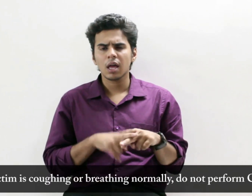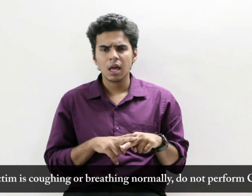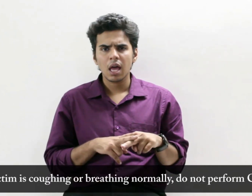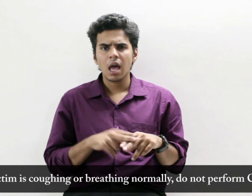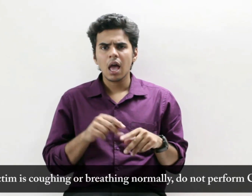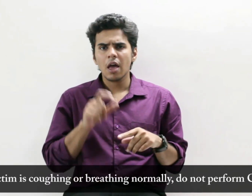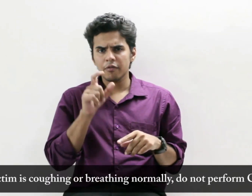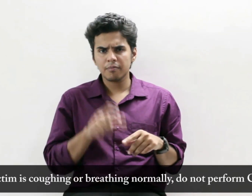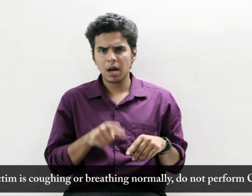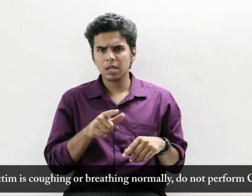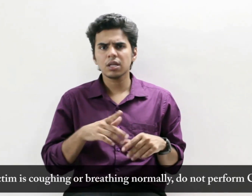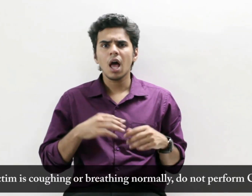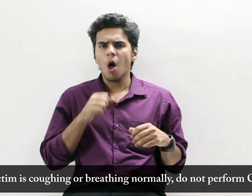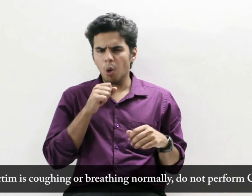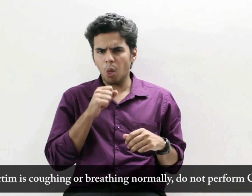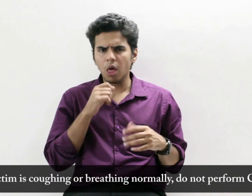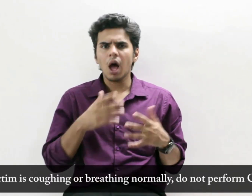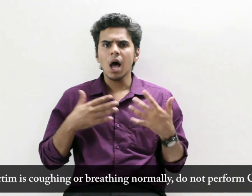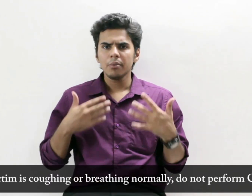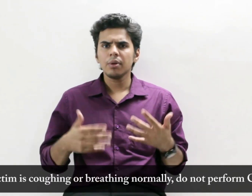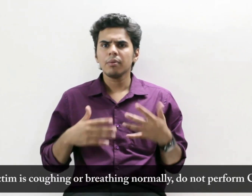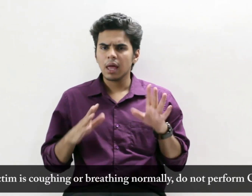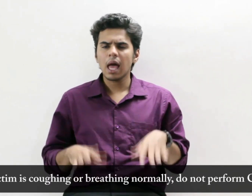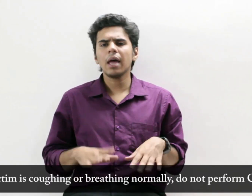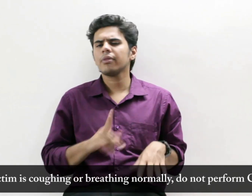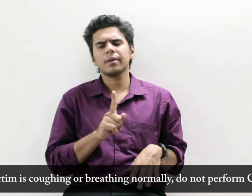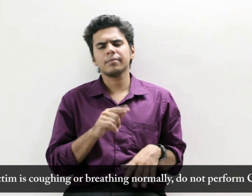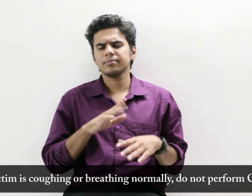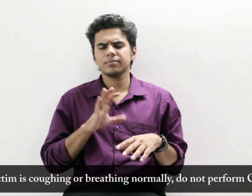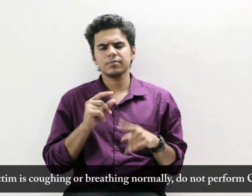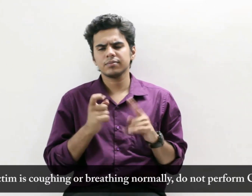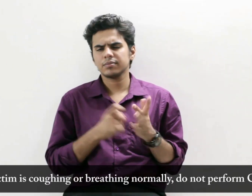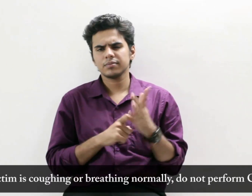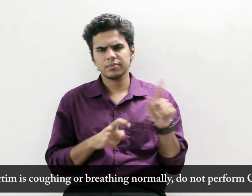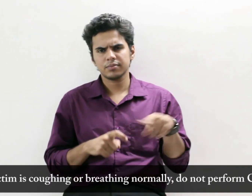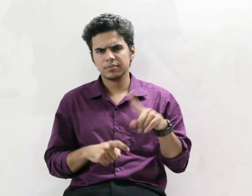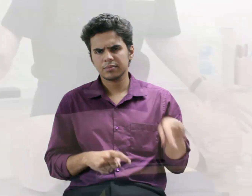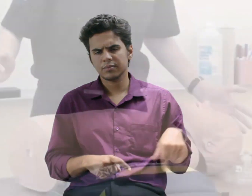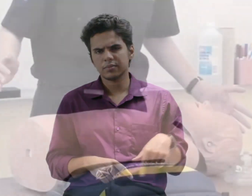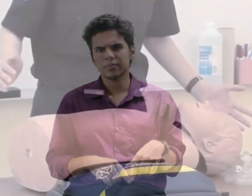If the victim is coughing or breathing normally, do not perform CPR.